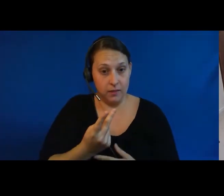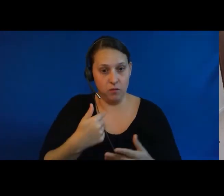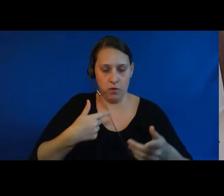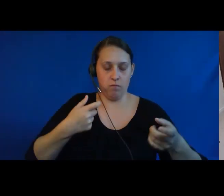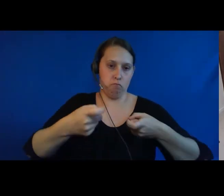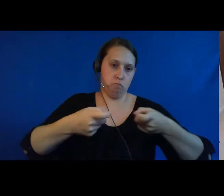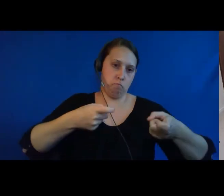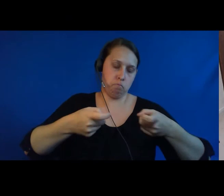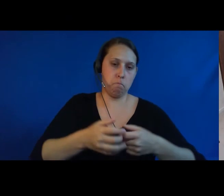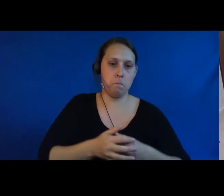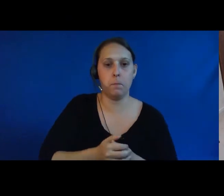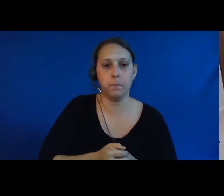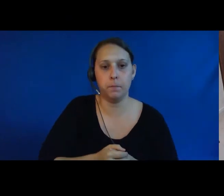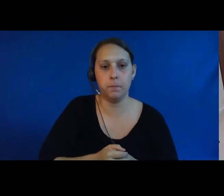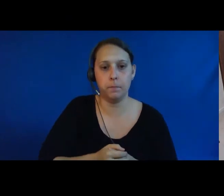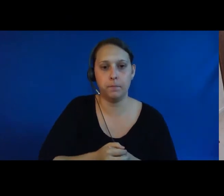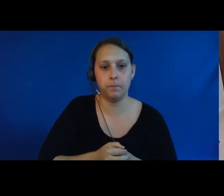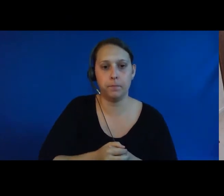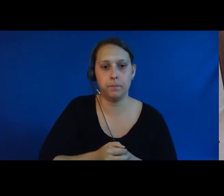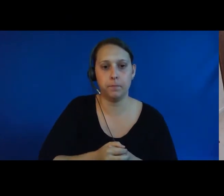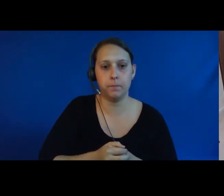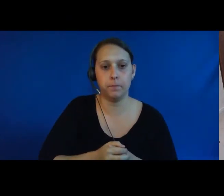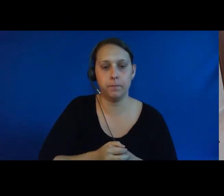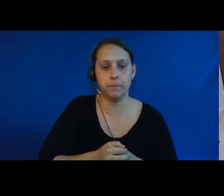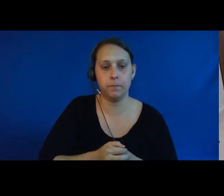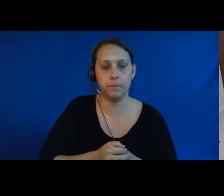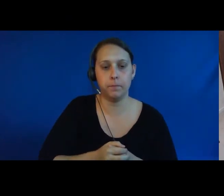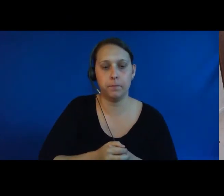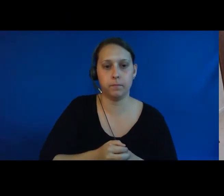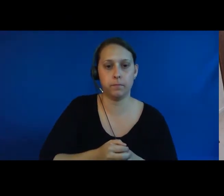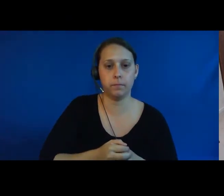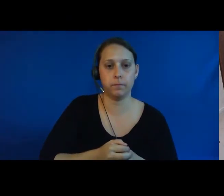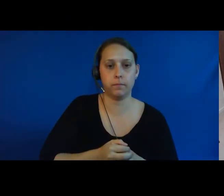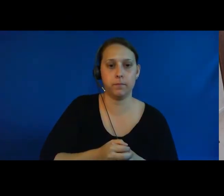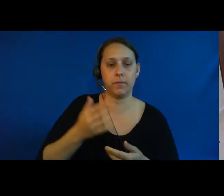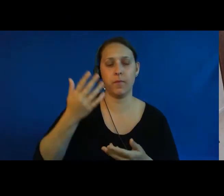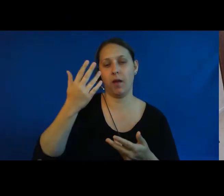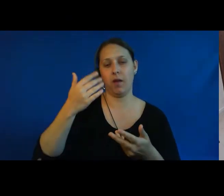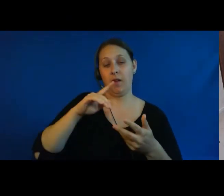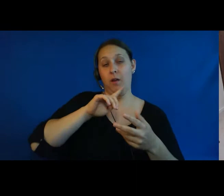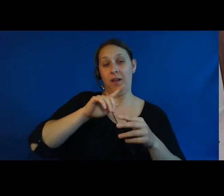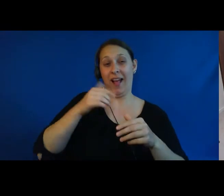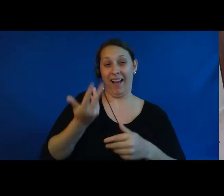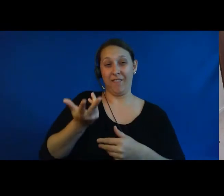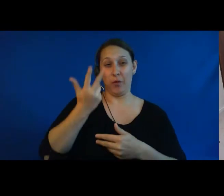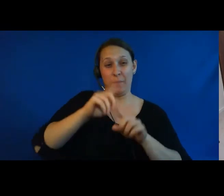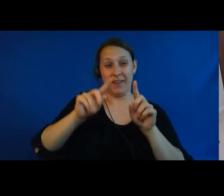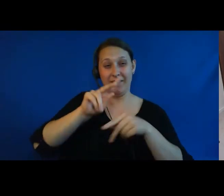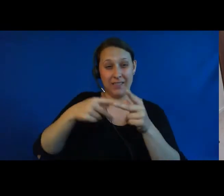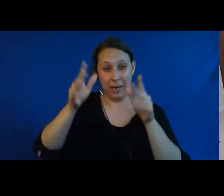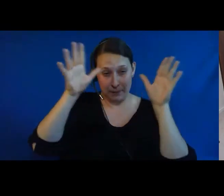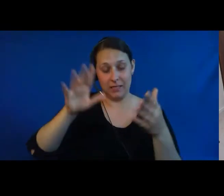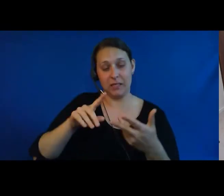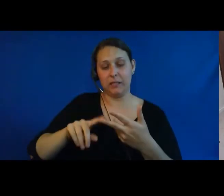So we mainly control the fallow deer. The roe deer don't present much of a problem for us.